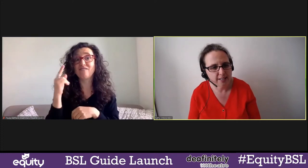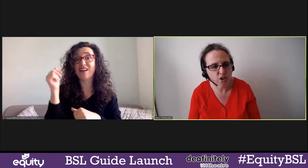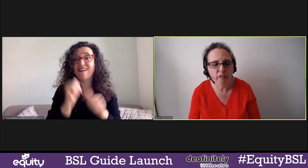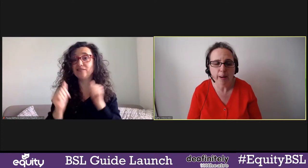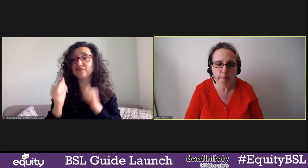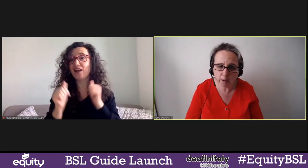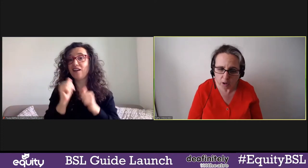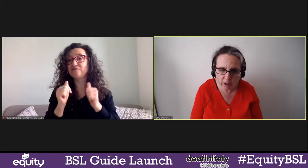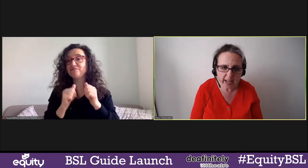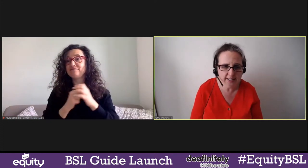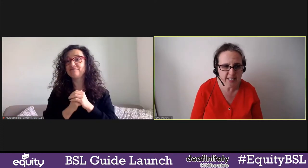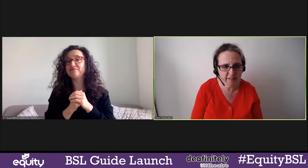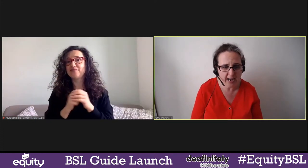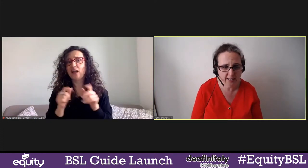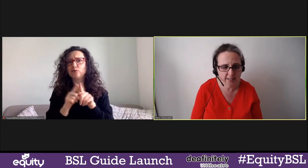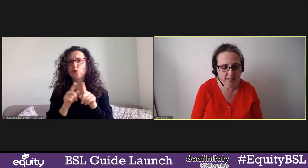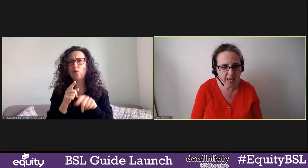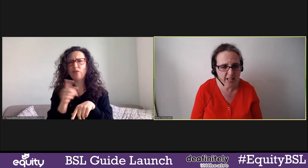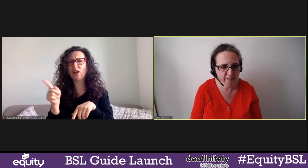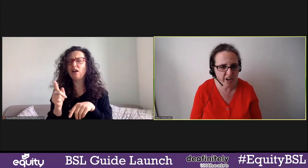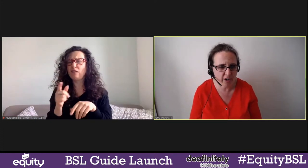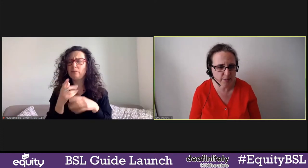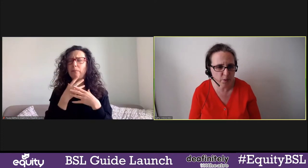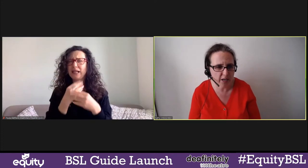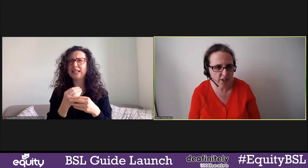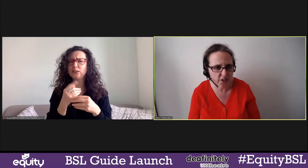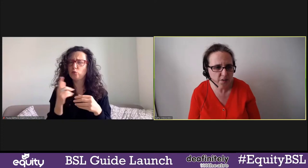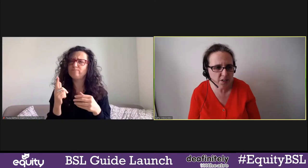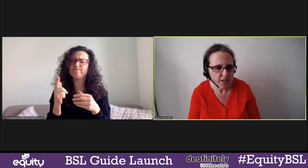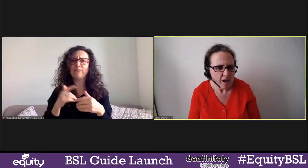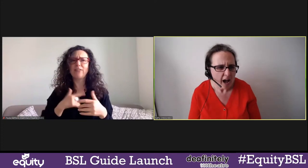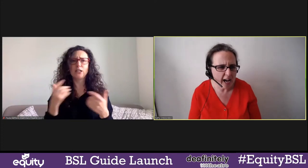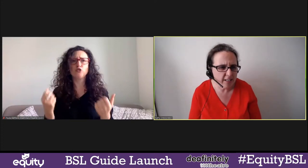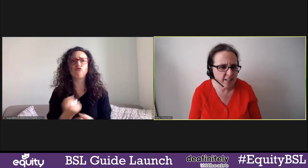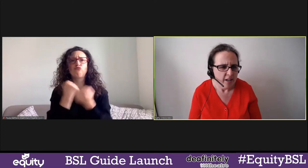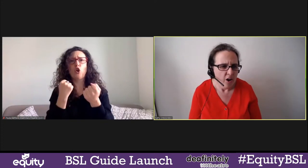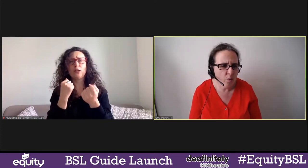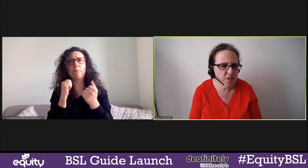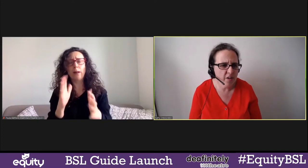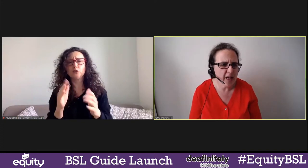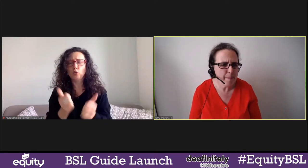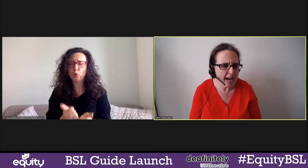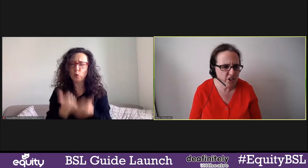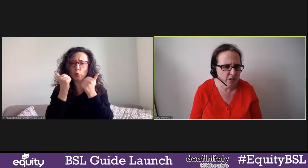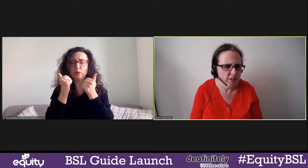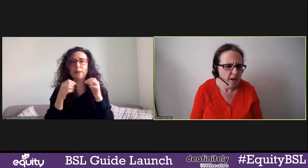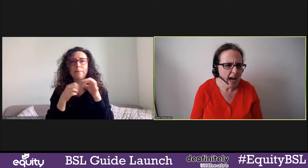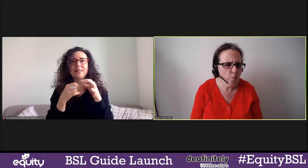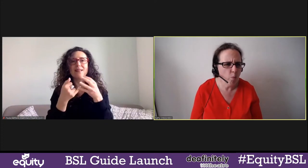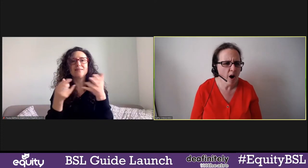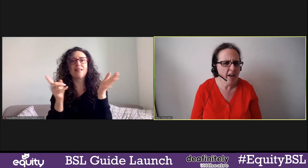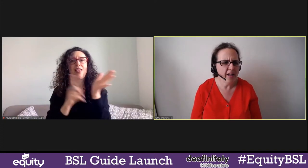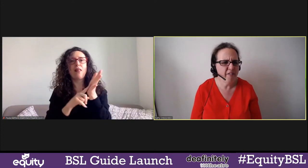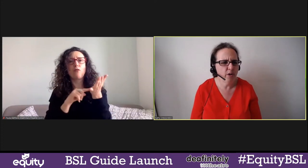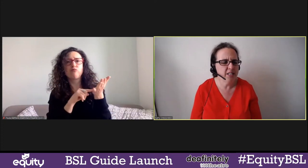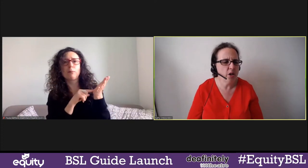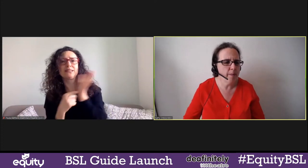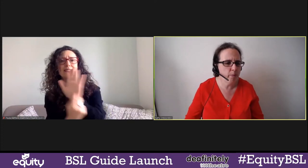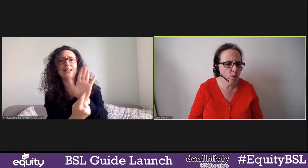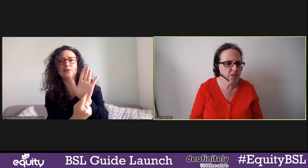of employing deaf actors in their various productions, and also their passion and why they feel it's so important